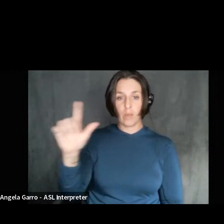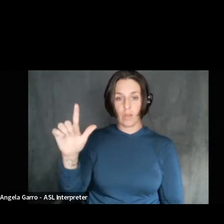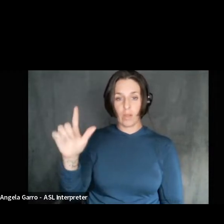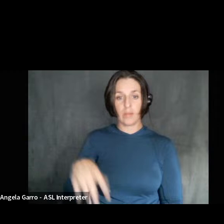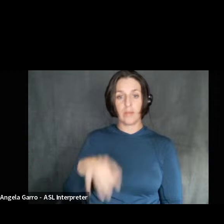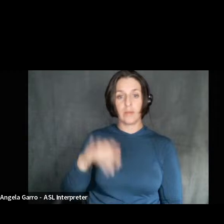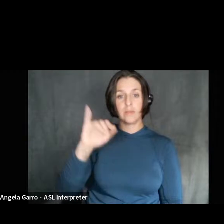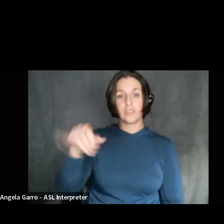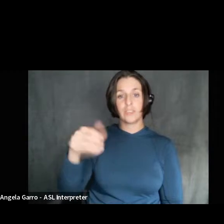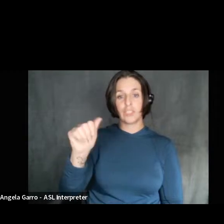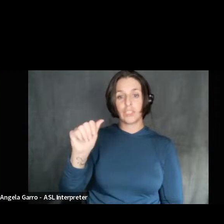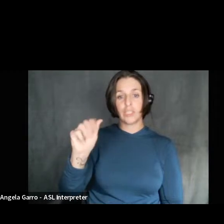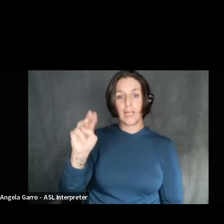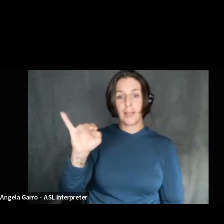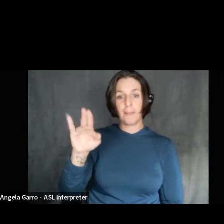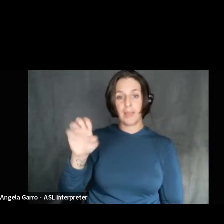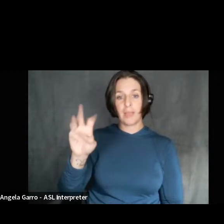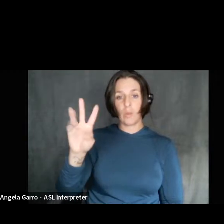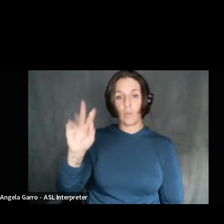Jamie Weatherson,